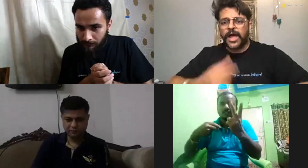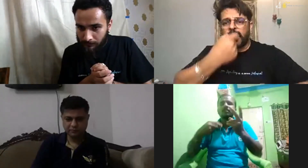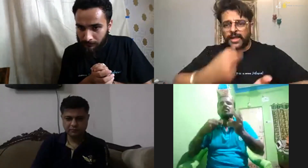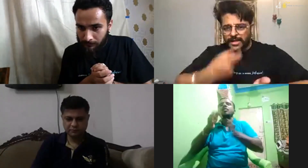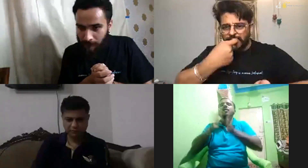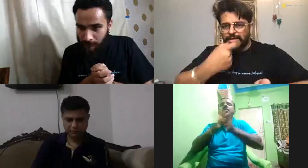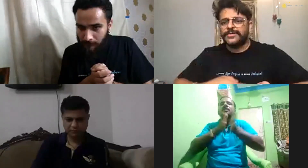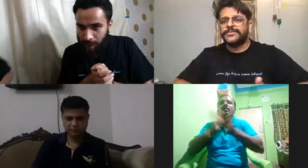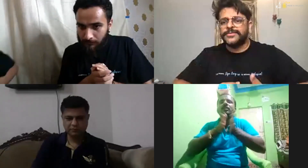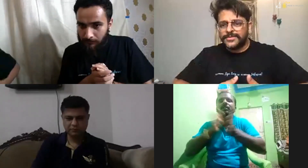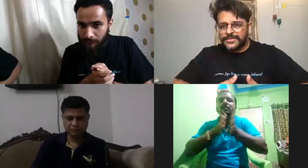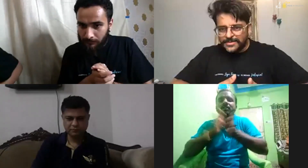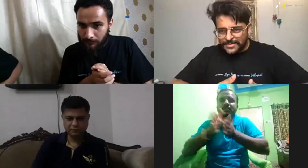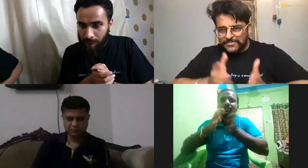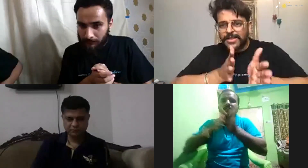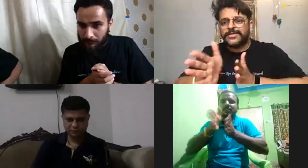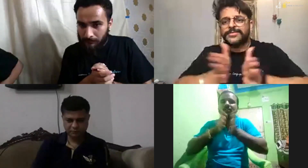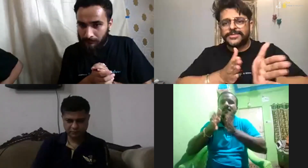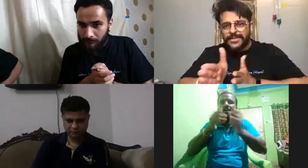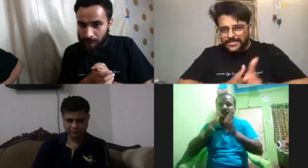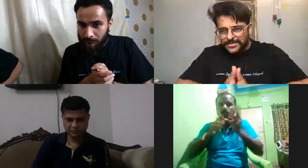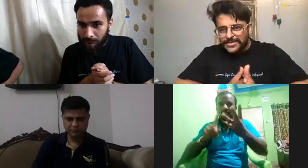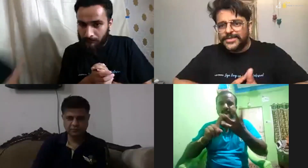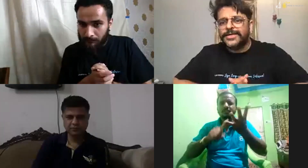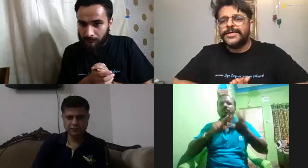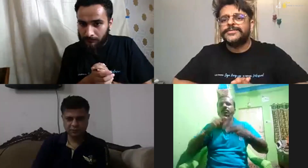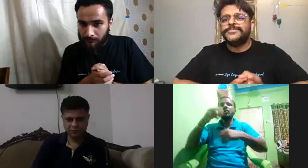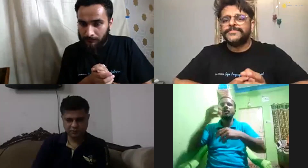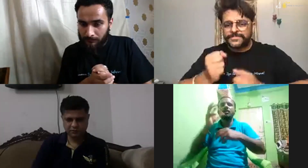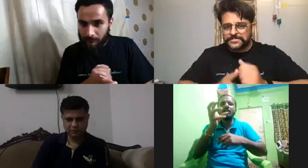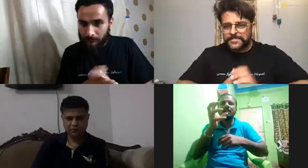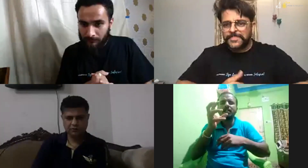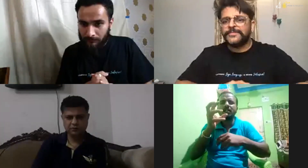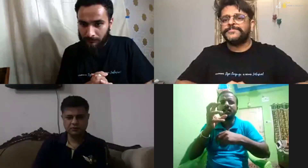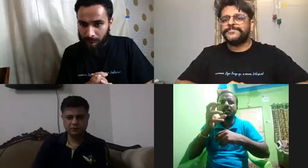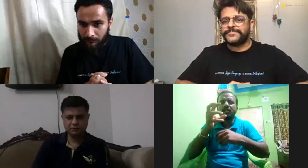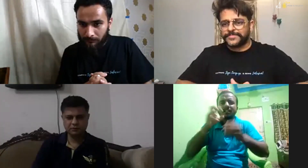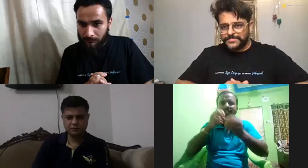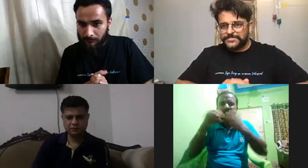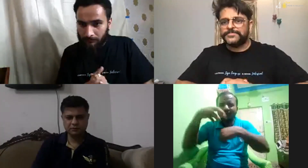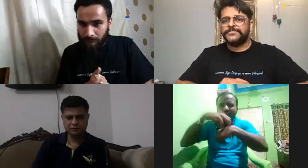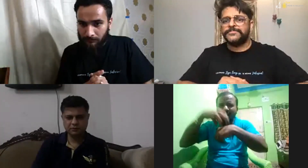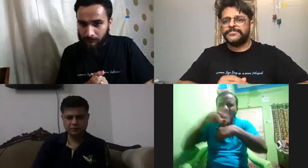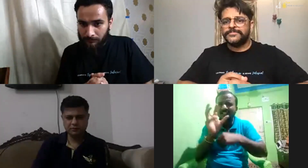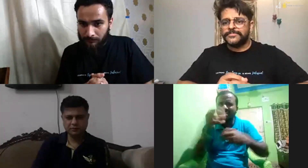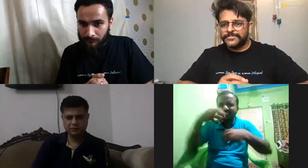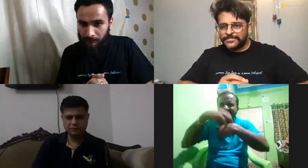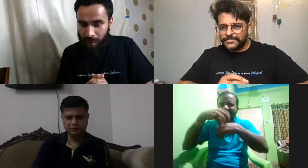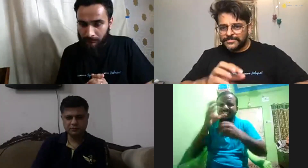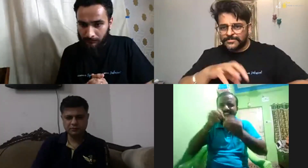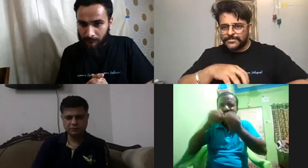Golgappe, pani puri. gappe, pani puri, lassi, and chaach, and